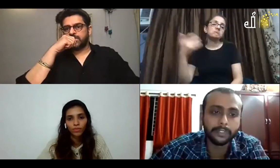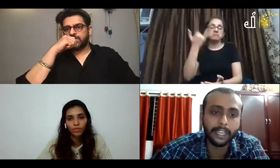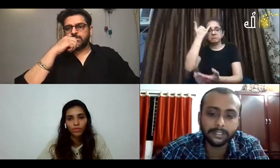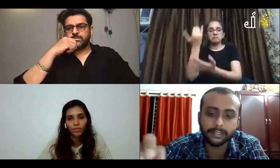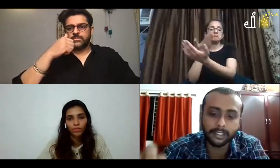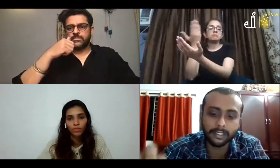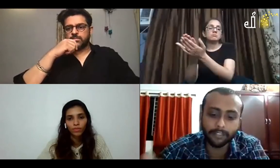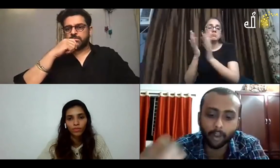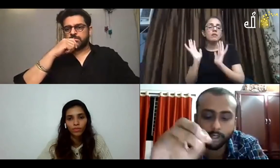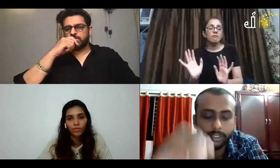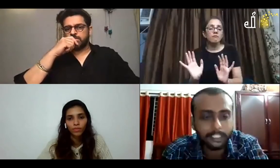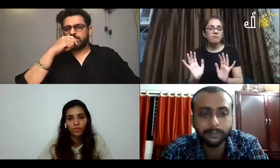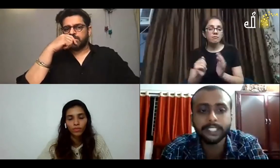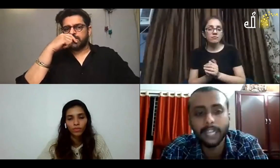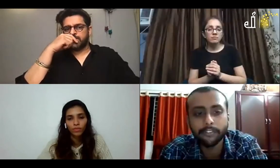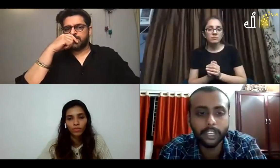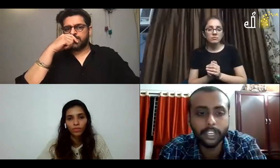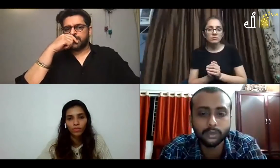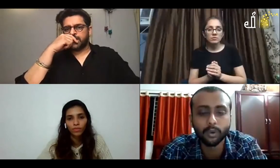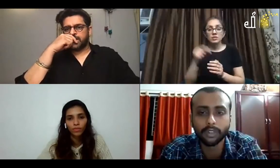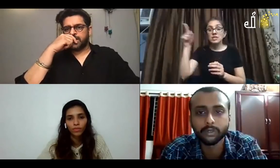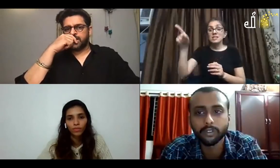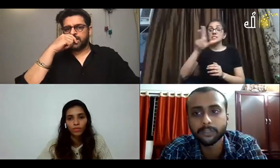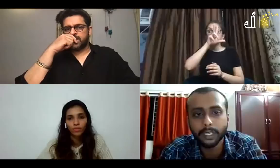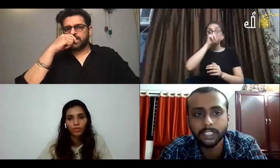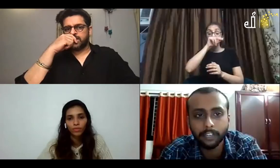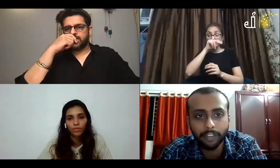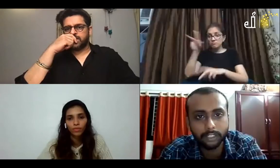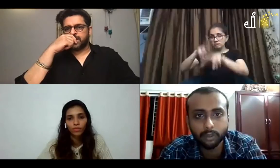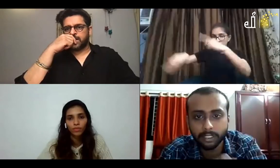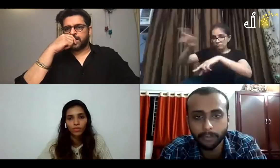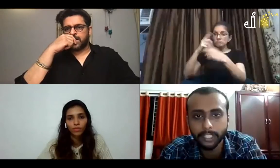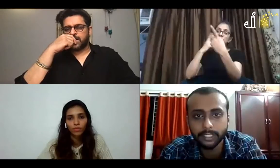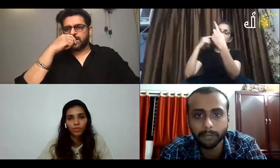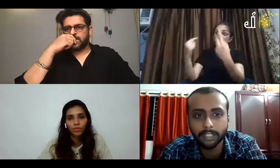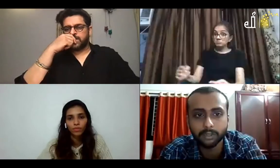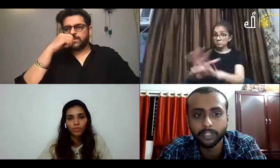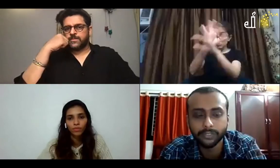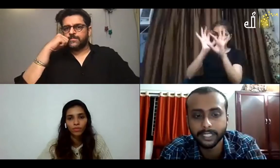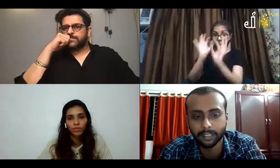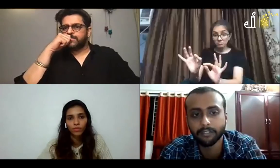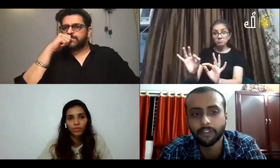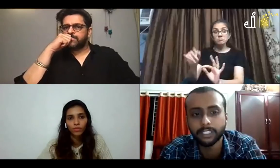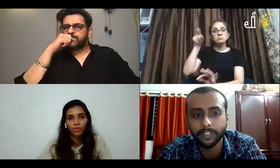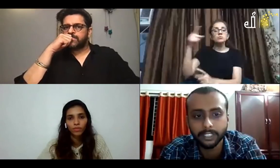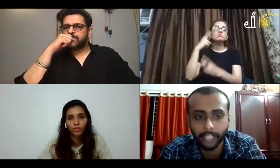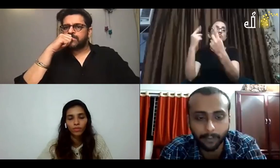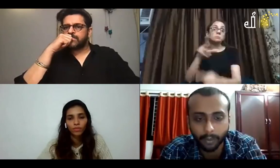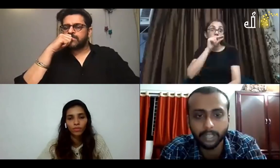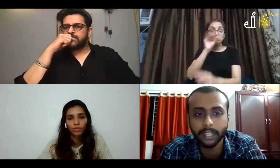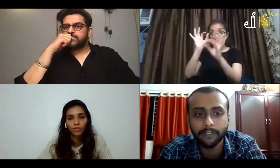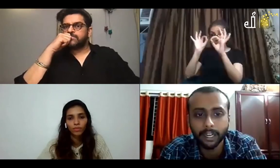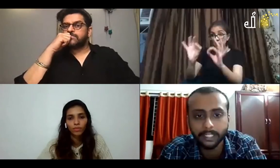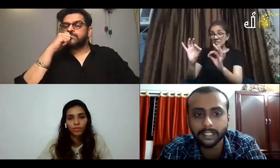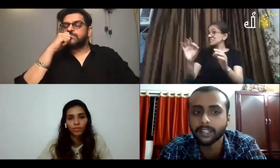This that is we also check the speech identification score. So if the speech identification score is a major milestone which we check, once if it is very